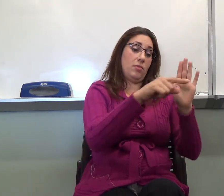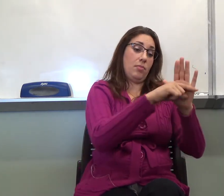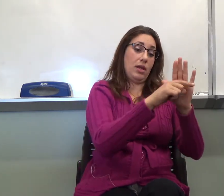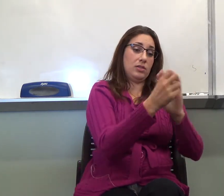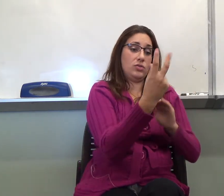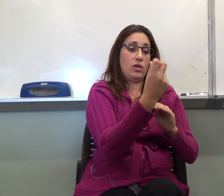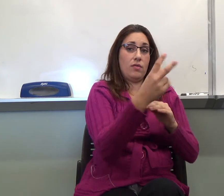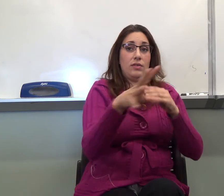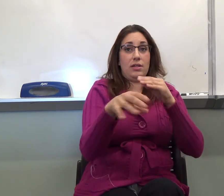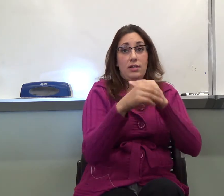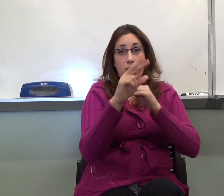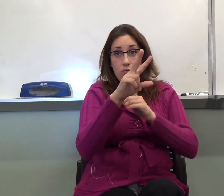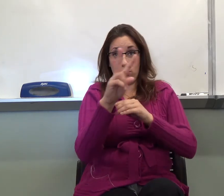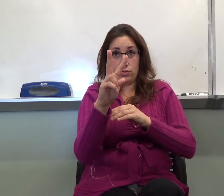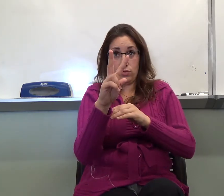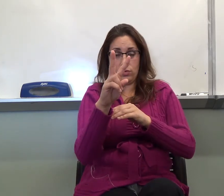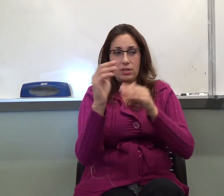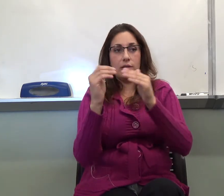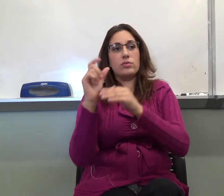gives us a 20.